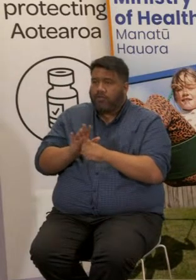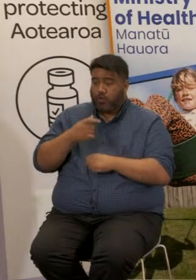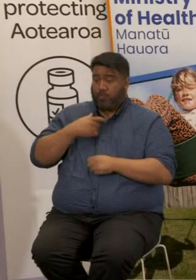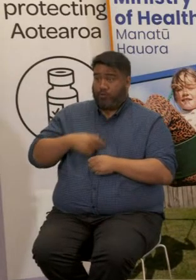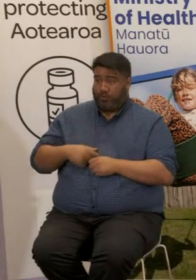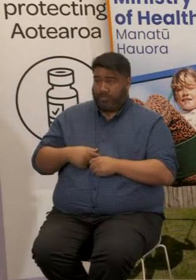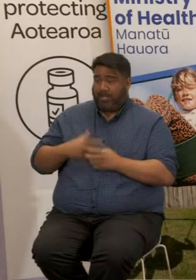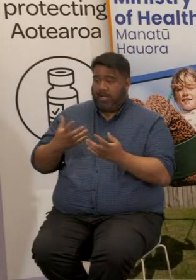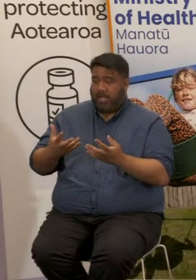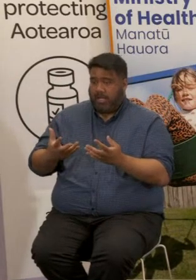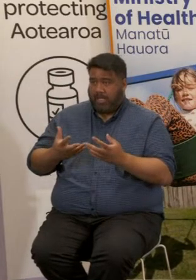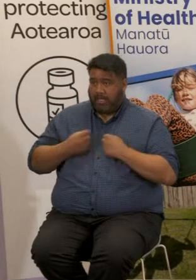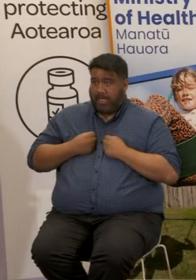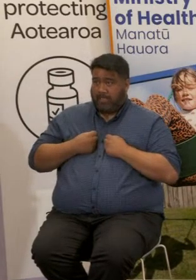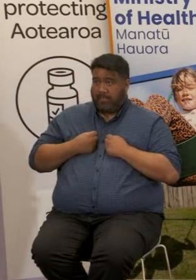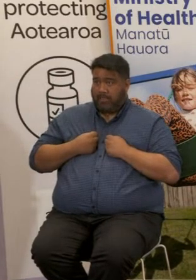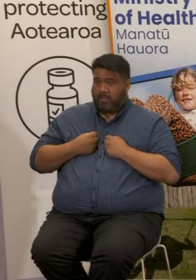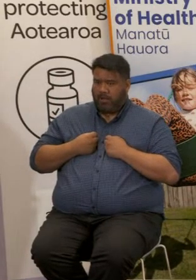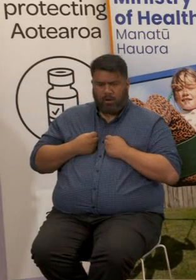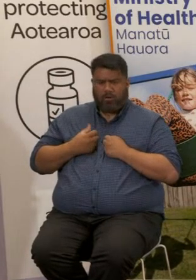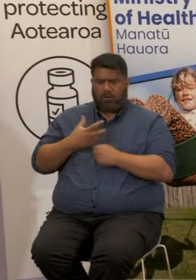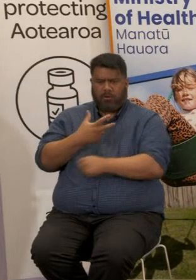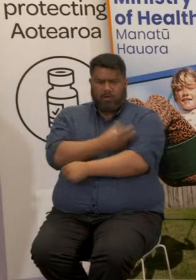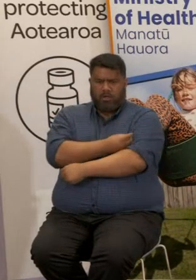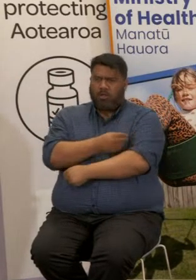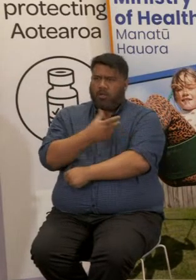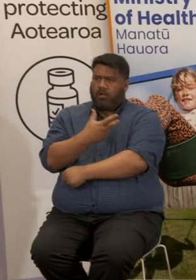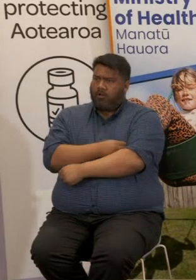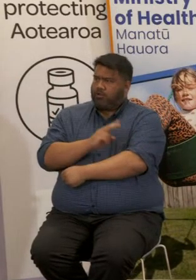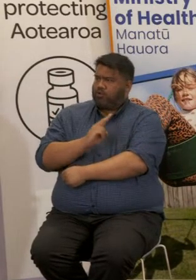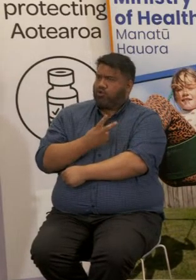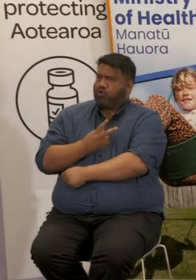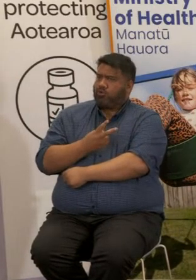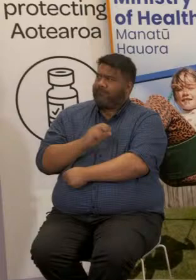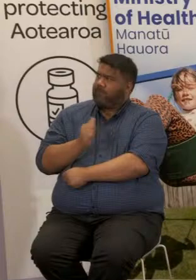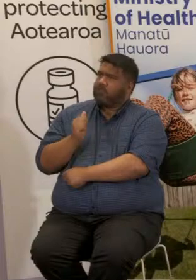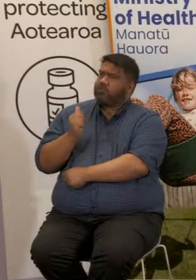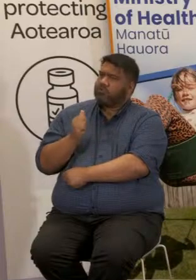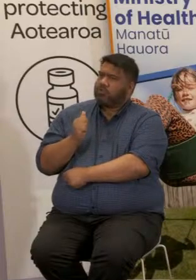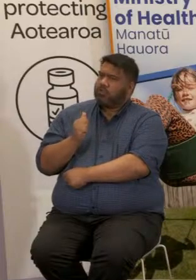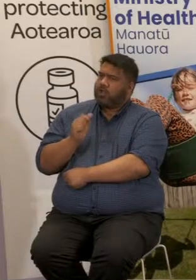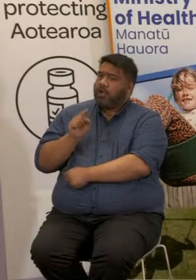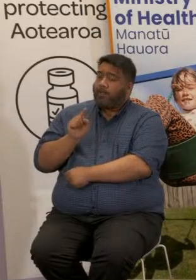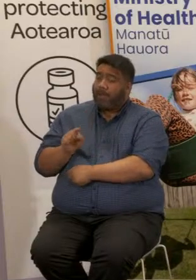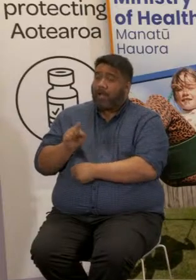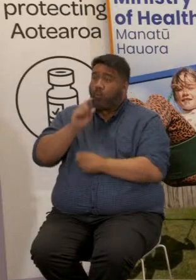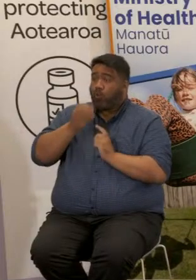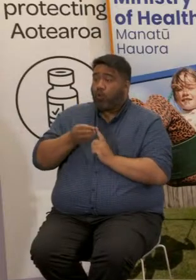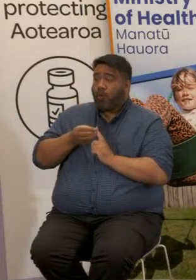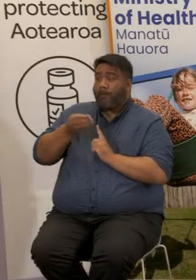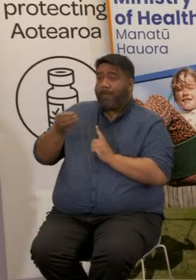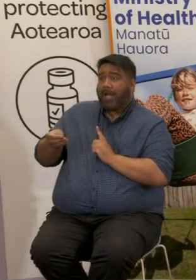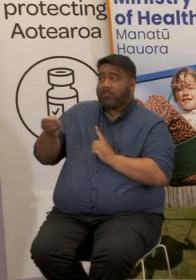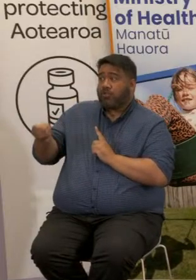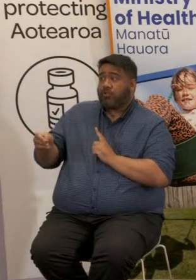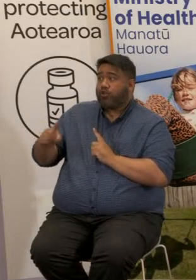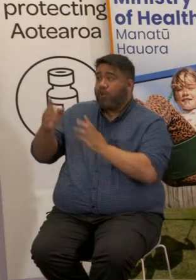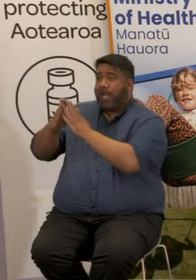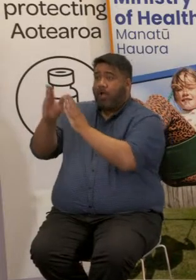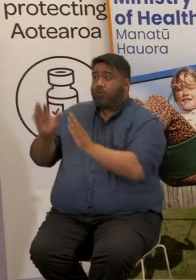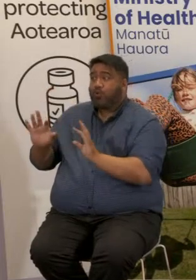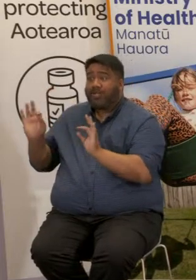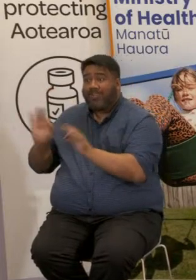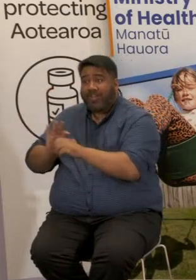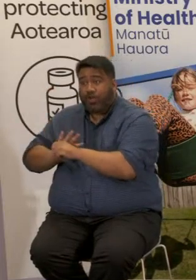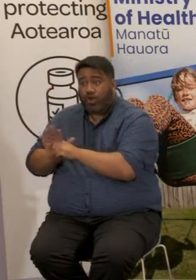carrying the infection fully vaccinated, they've got a nearly 2/3 less likely to infect unvaccinated households. That's